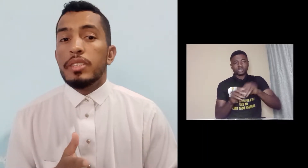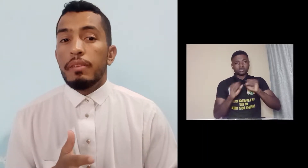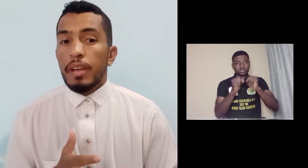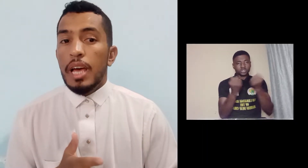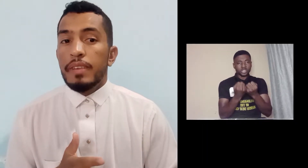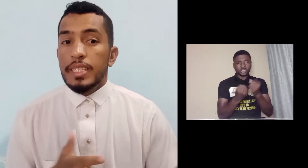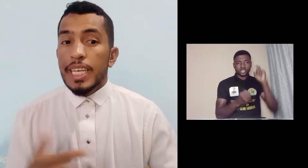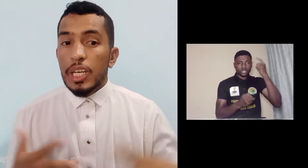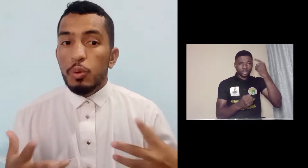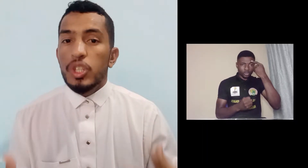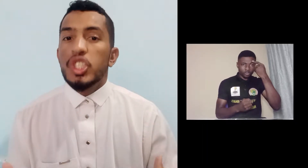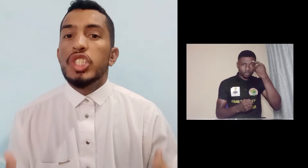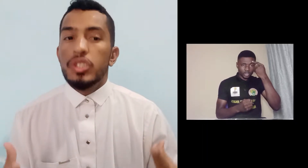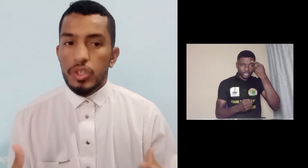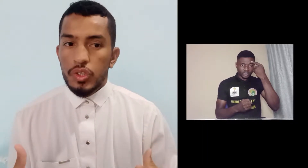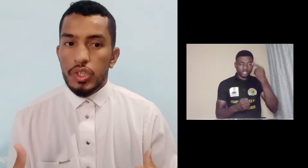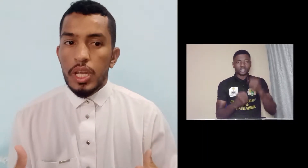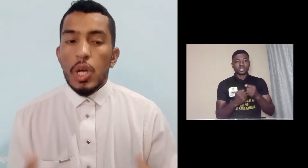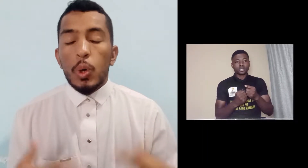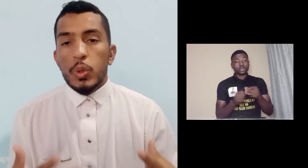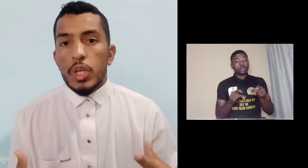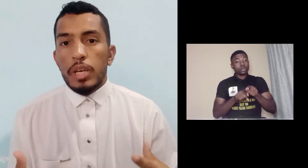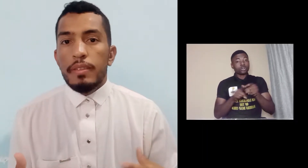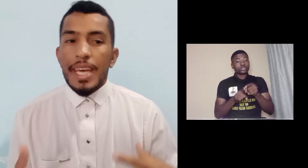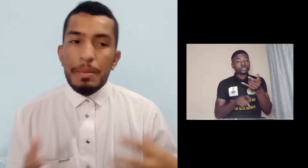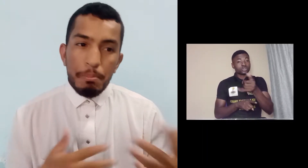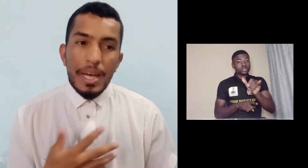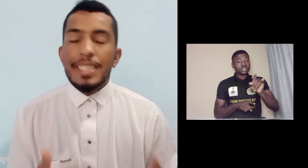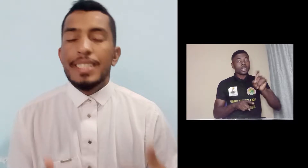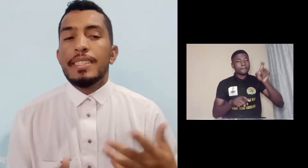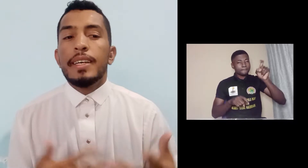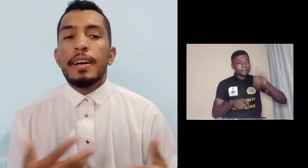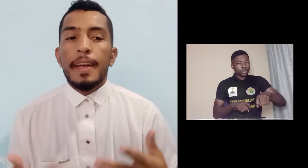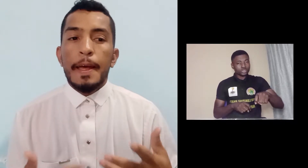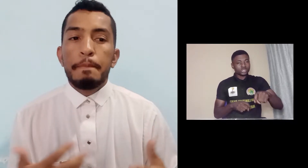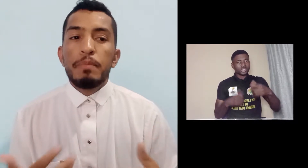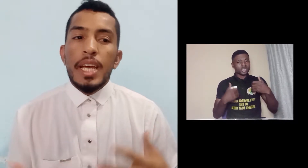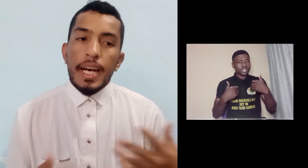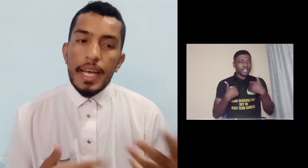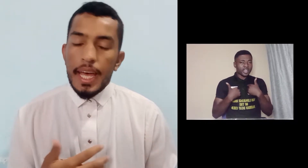areas of life as equal citizens. Also, they must